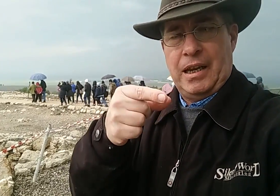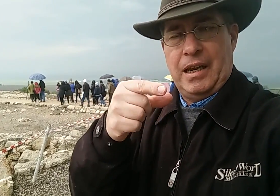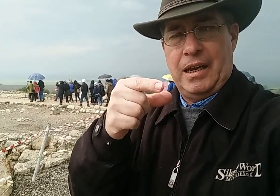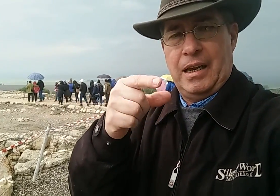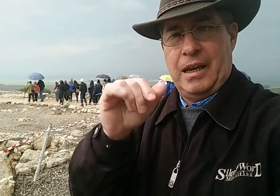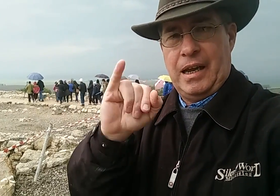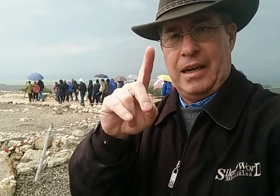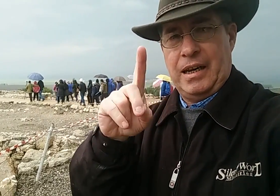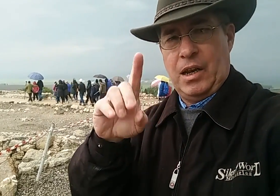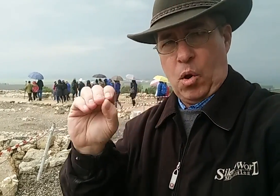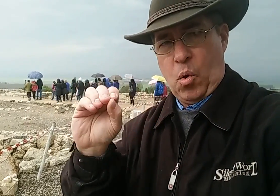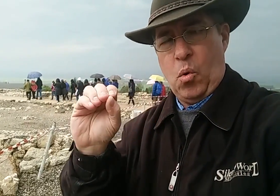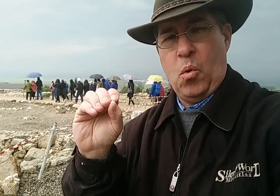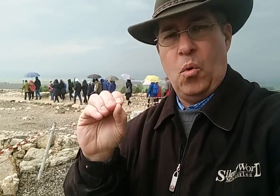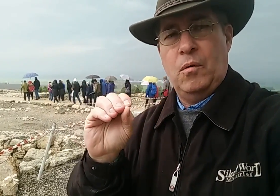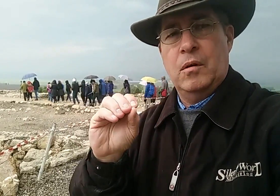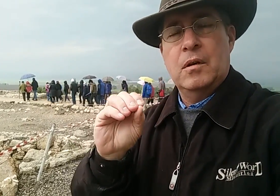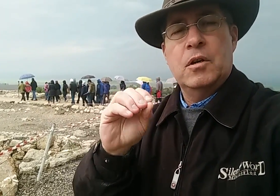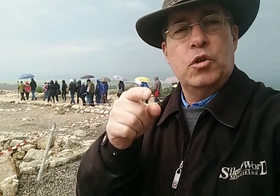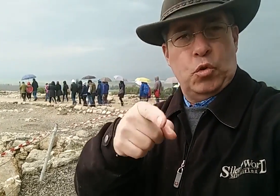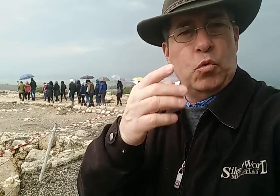Here we are in Megiddo.